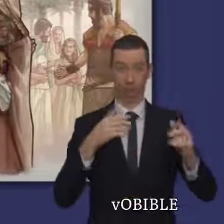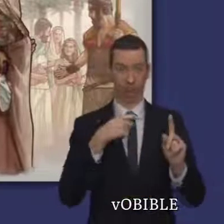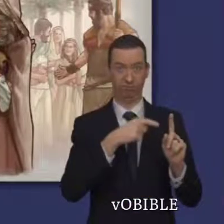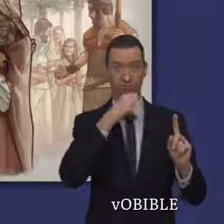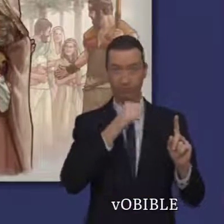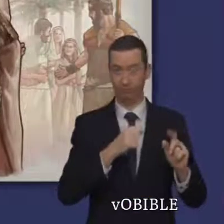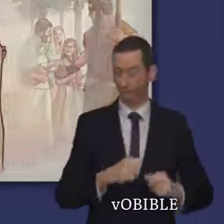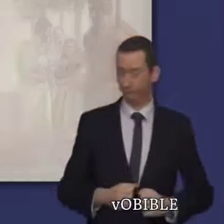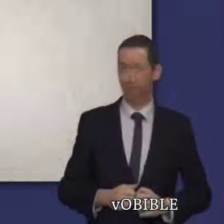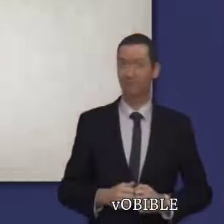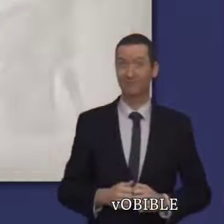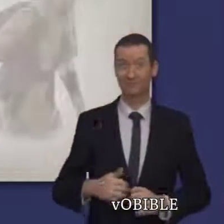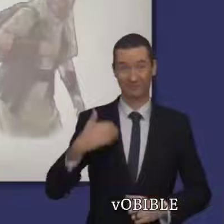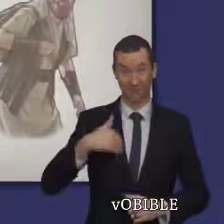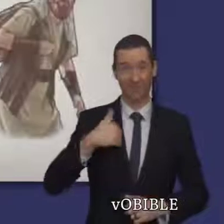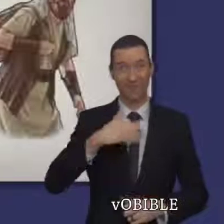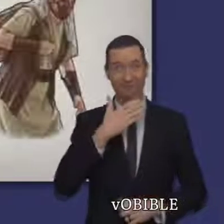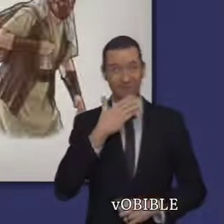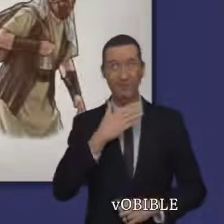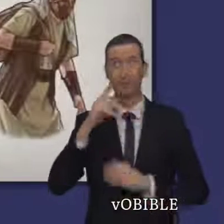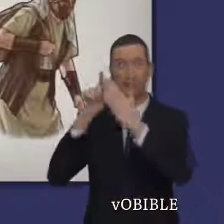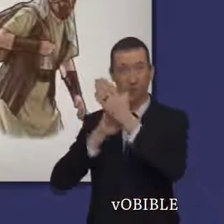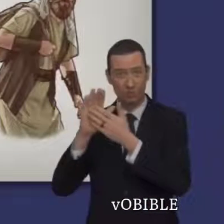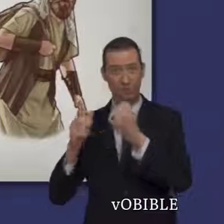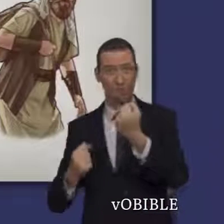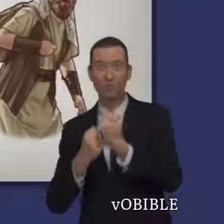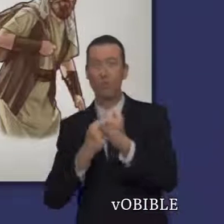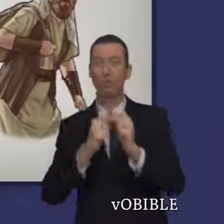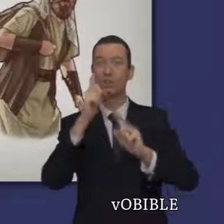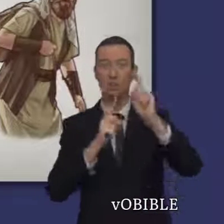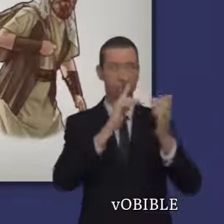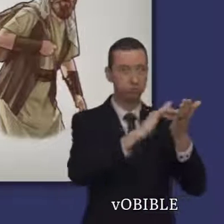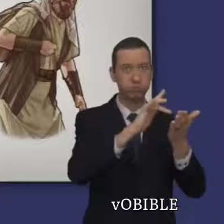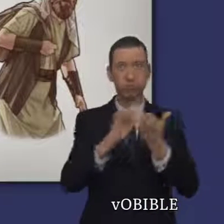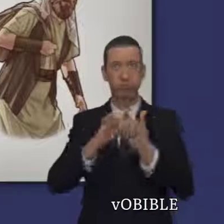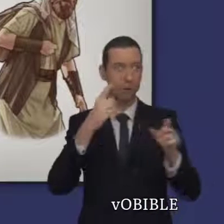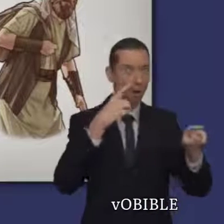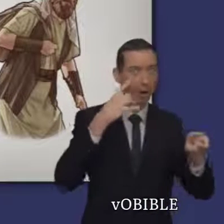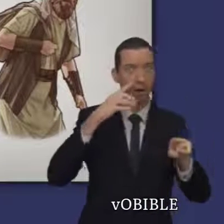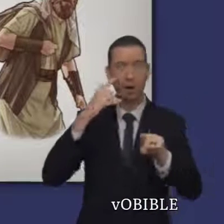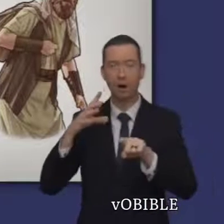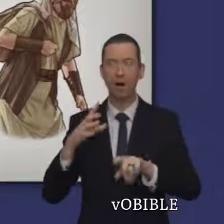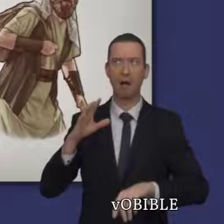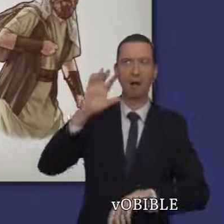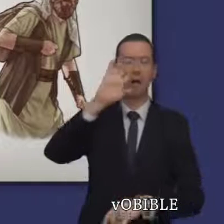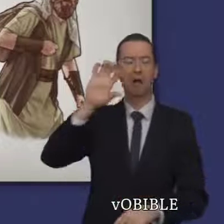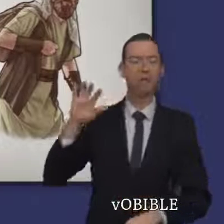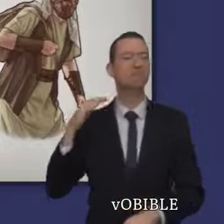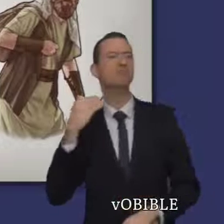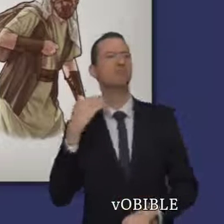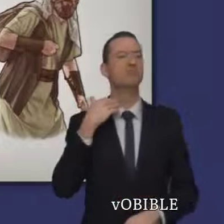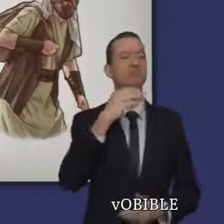courageous faith in Jehovah. Although Achan was a member of God's dedicated nation and witnessed